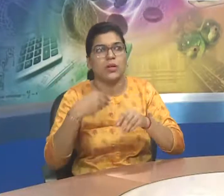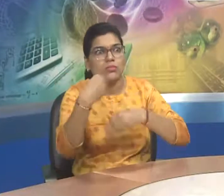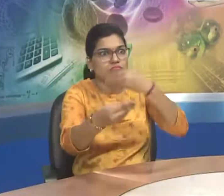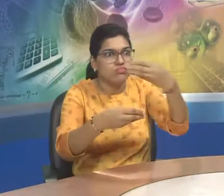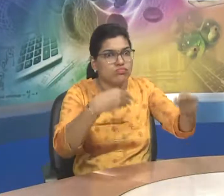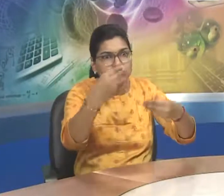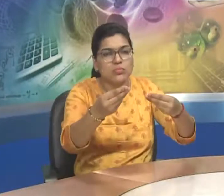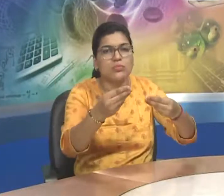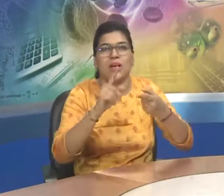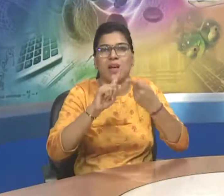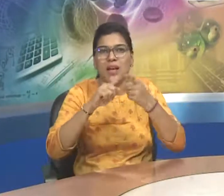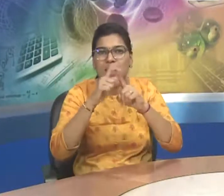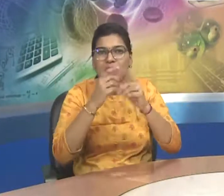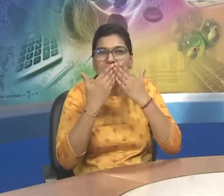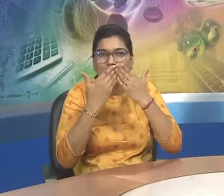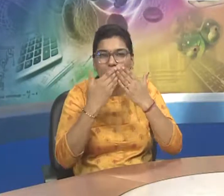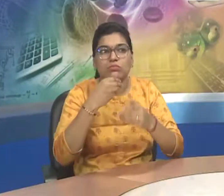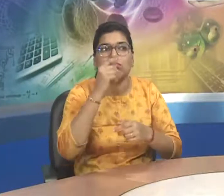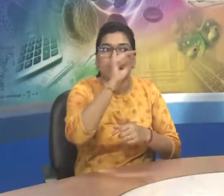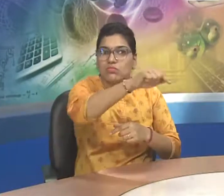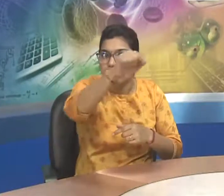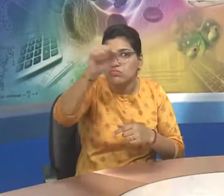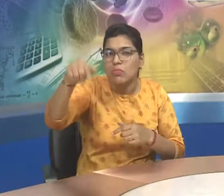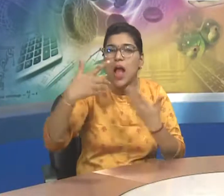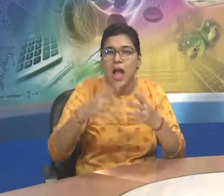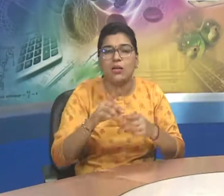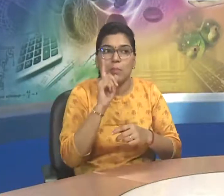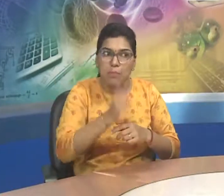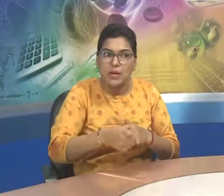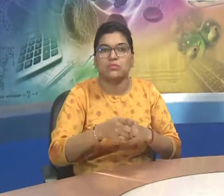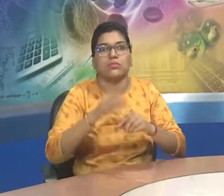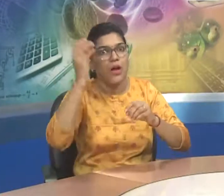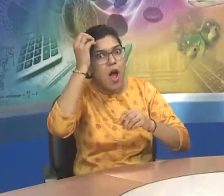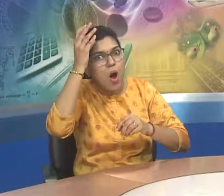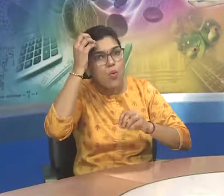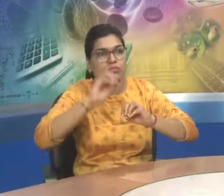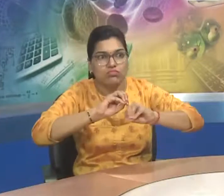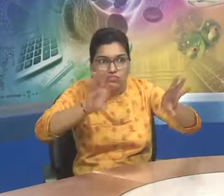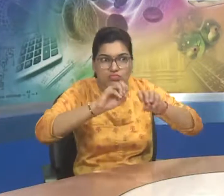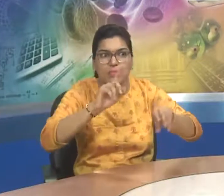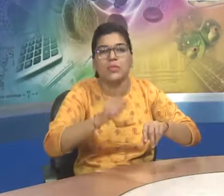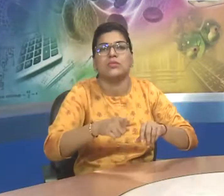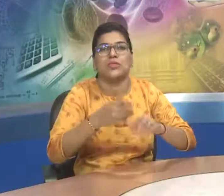the education systems and people